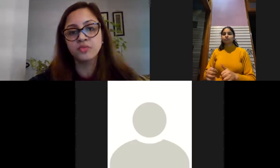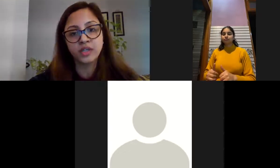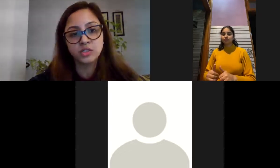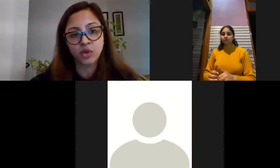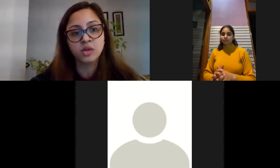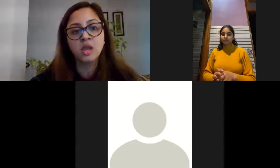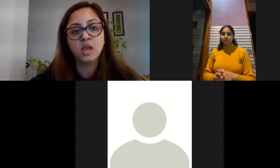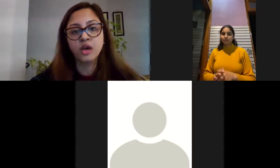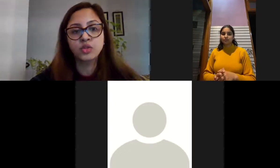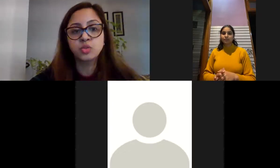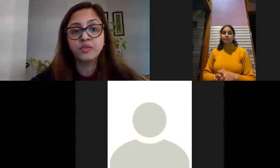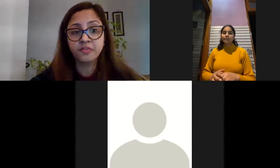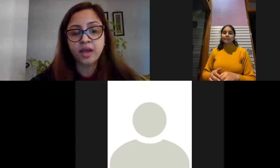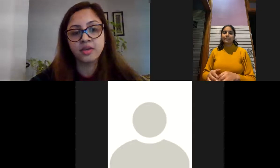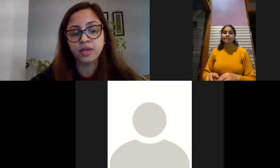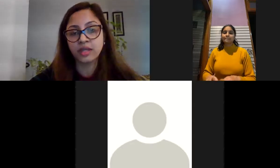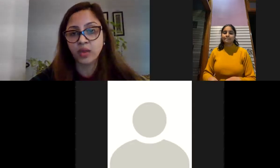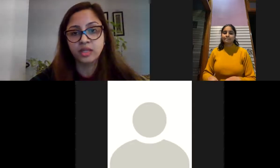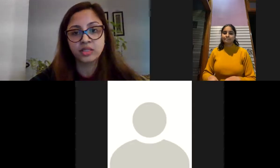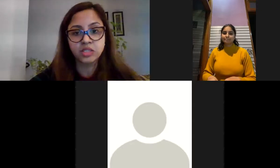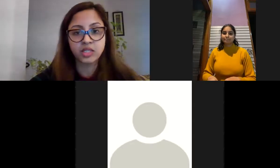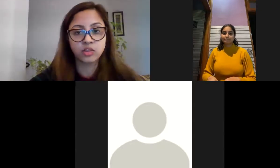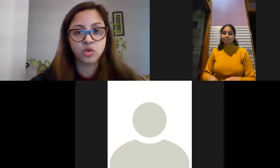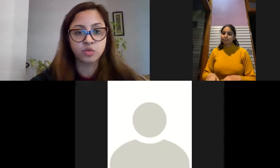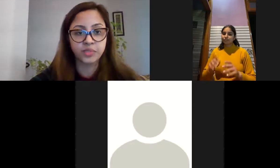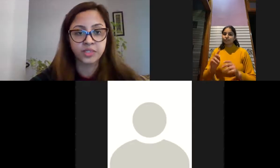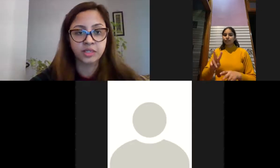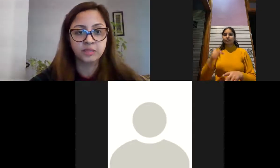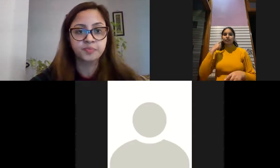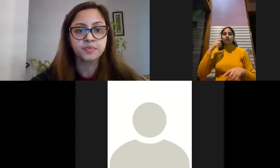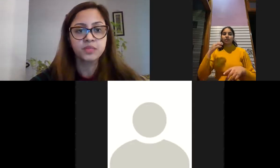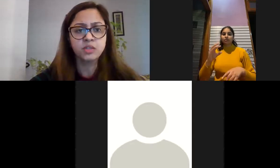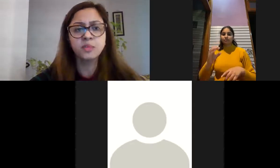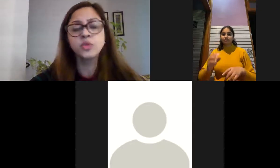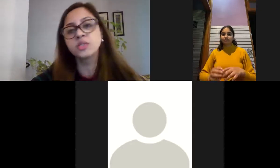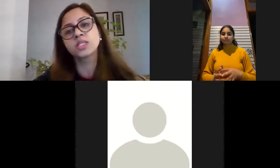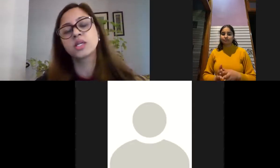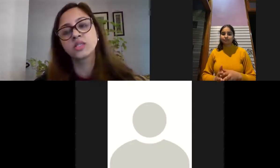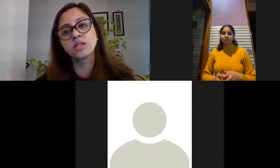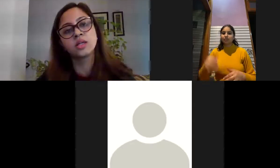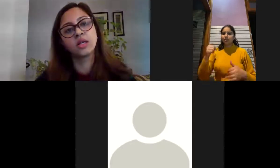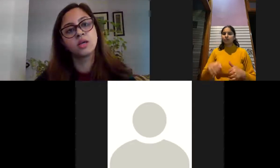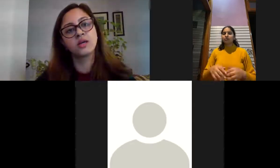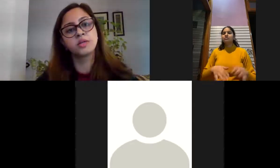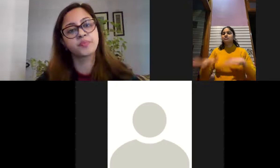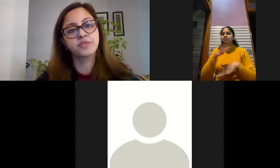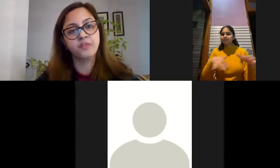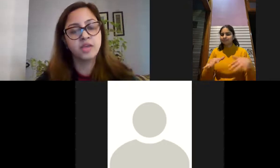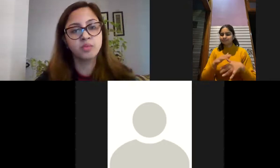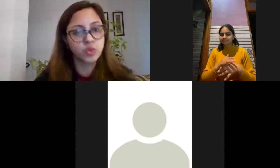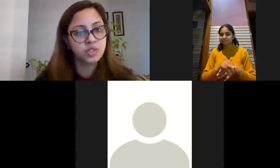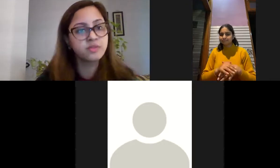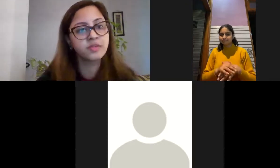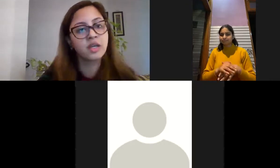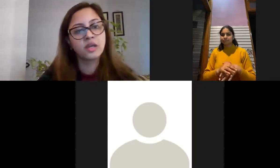of Thornfield Hall through the fire and violent death of Bertha. I'm going to discuss the